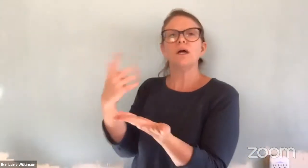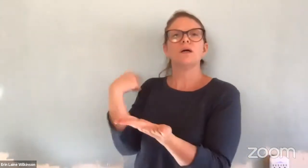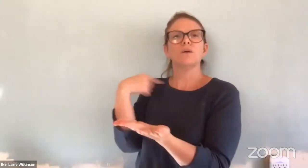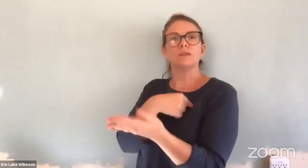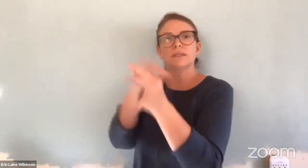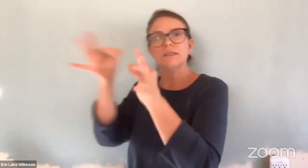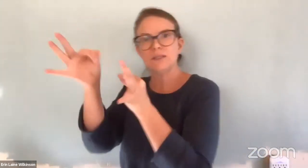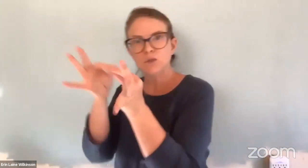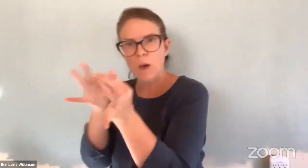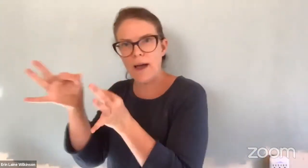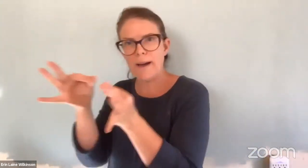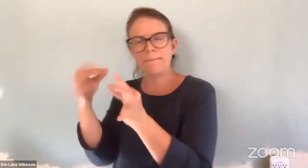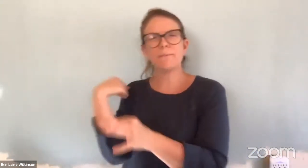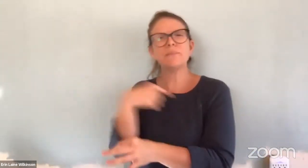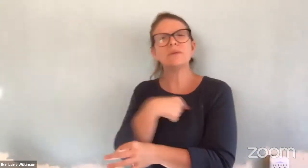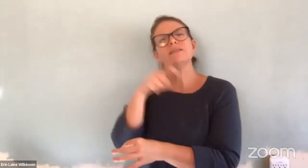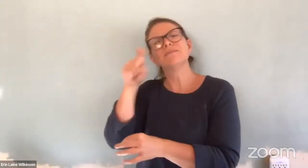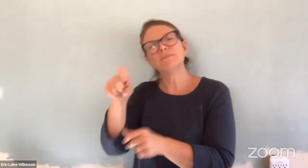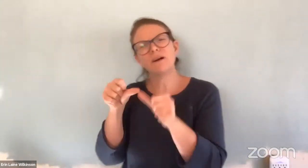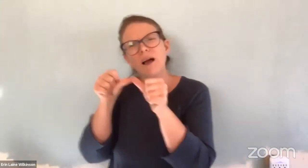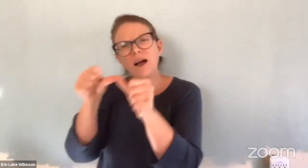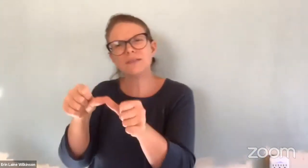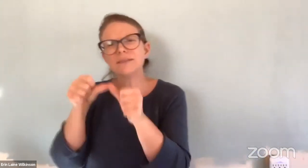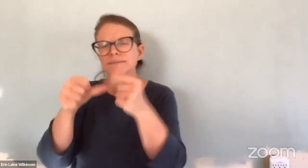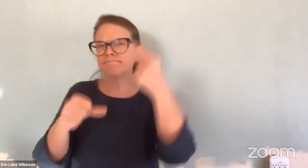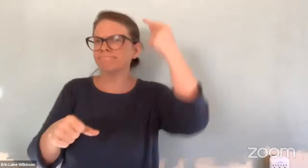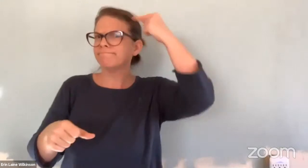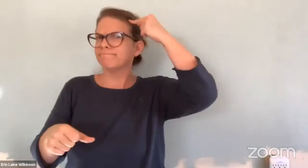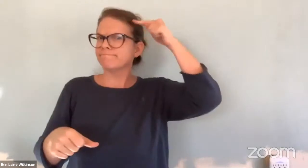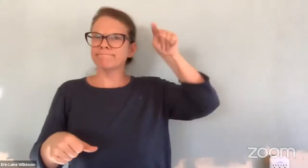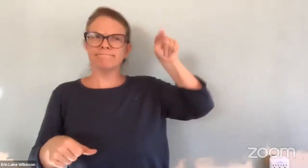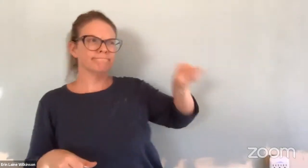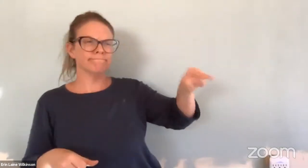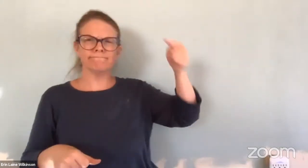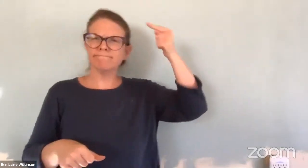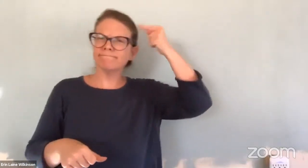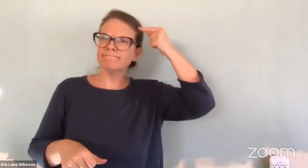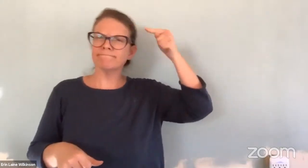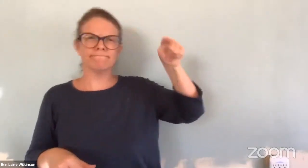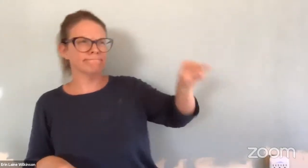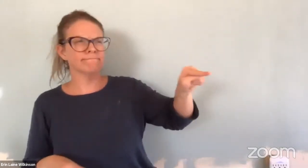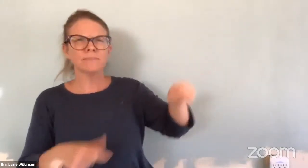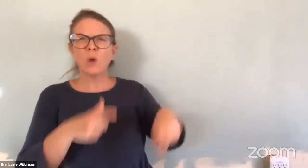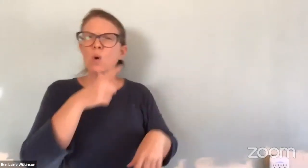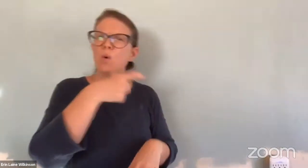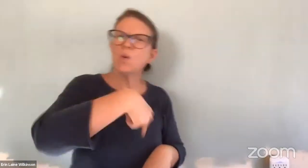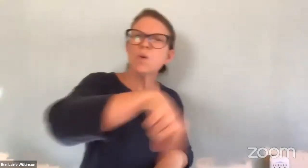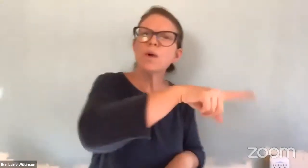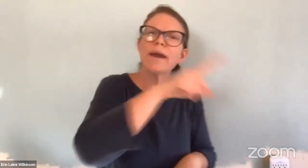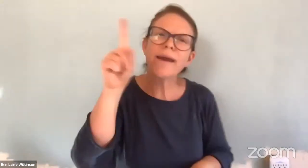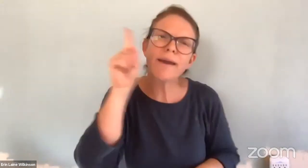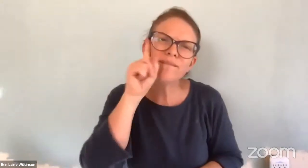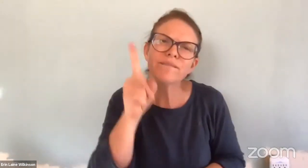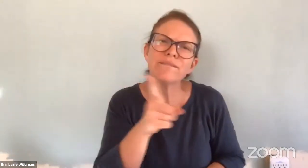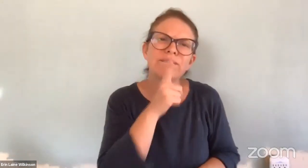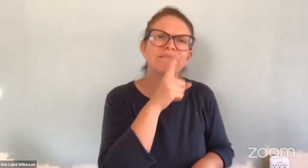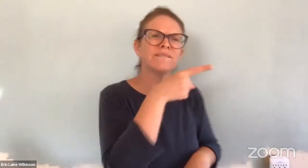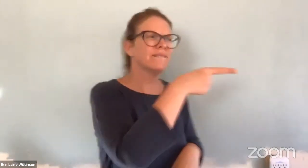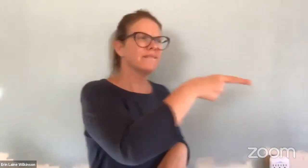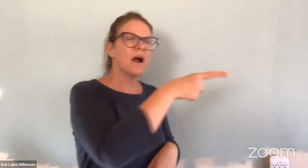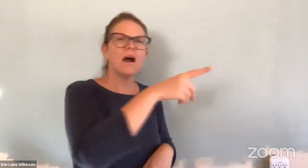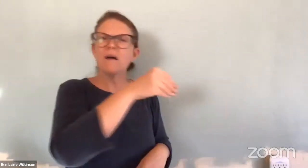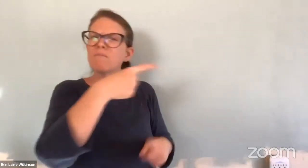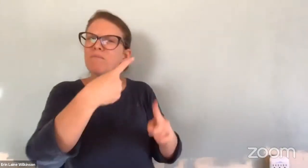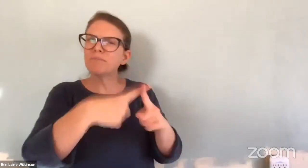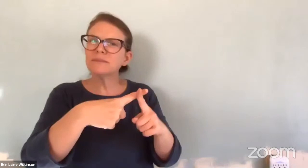analysis, documentation of languages, what we are describing. It has to be constantly in the back of our minds that we